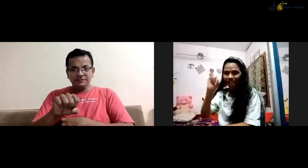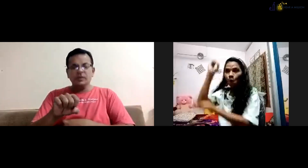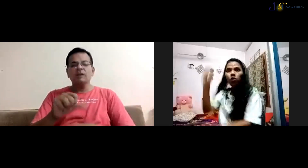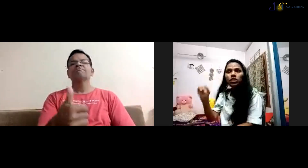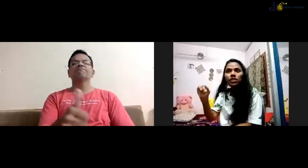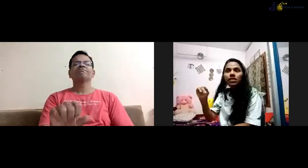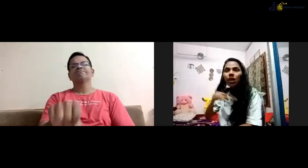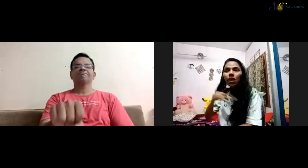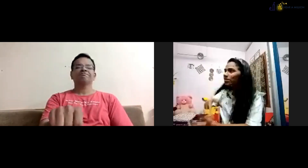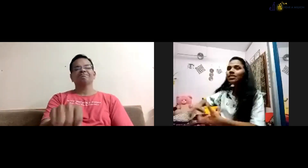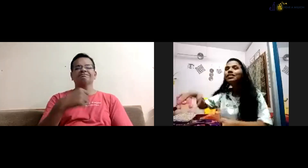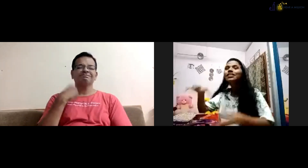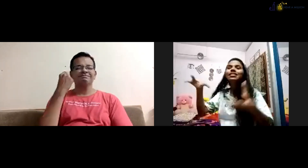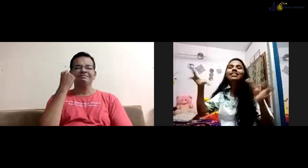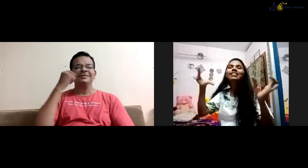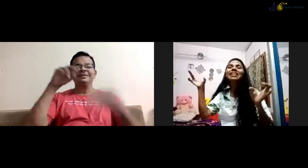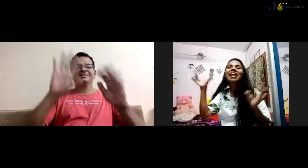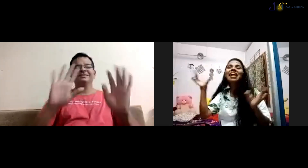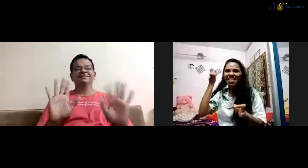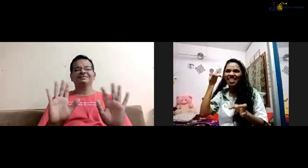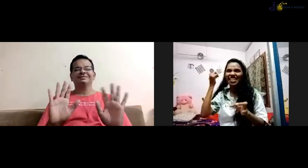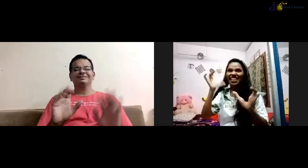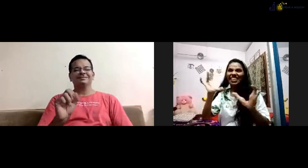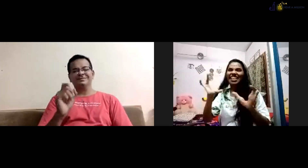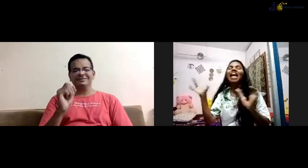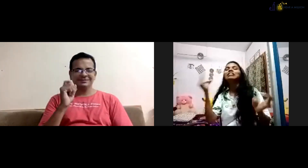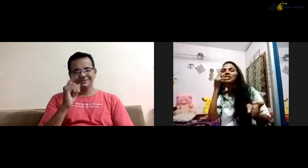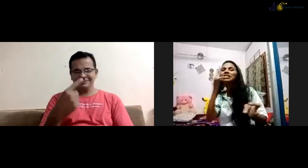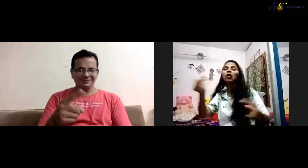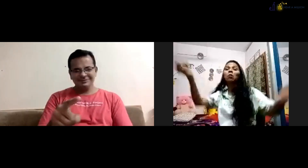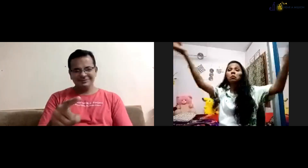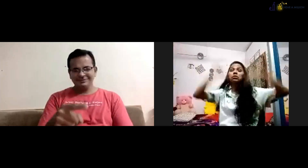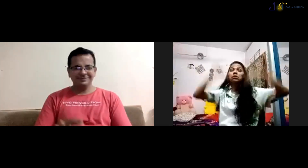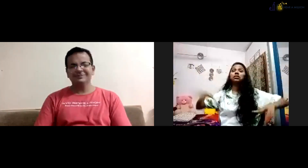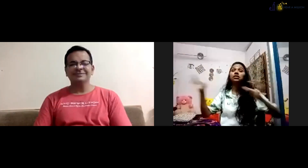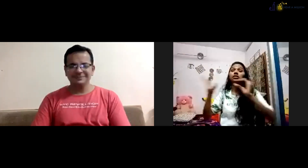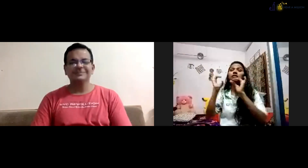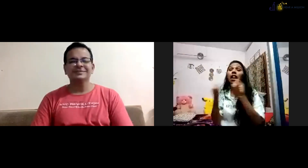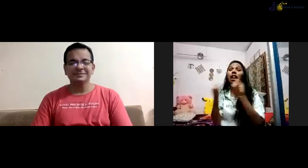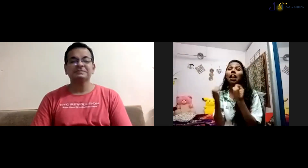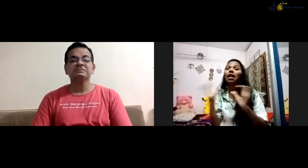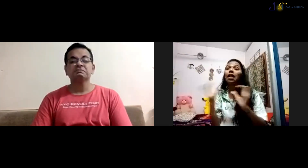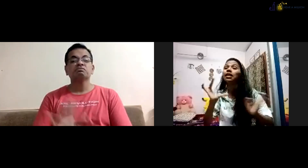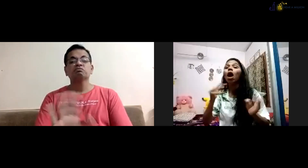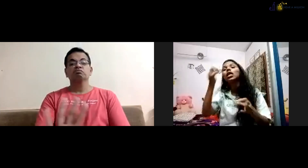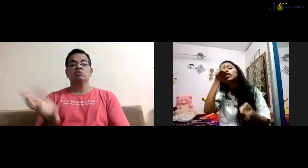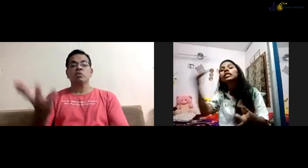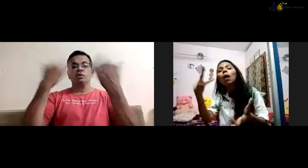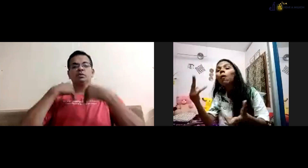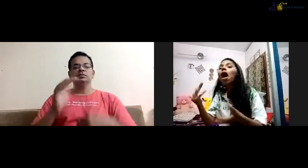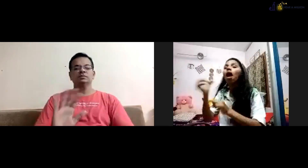whenever I will reach home, I will remove my artificial limbs, right? So that's